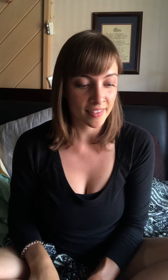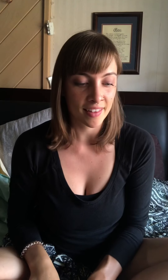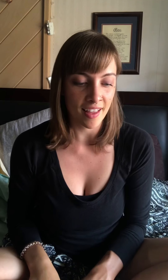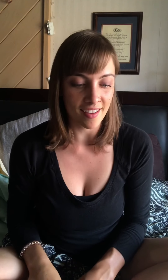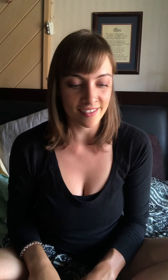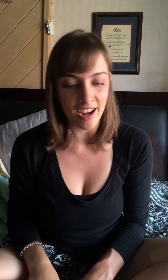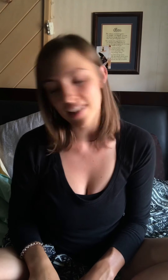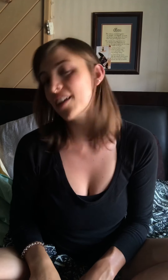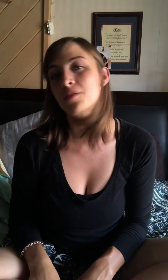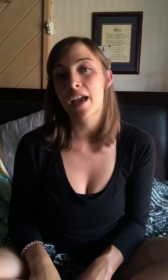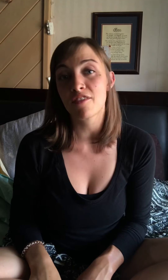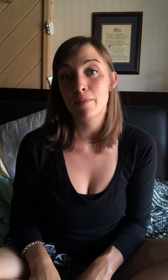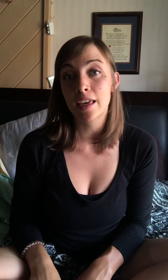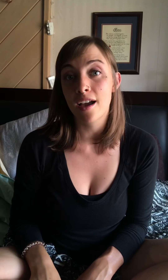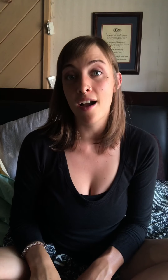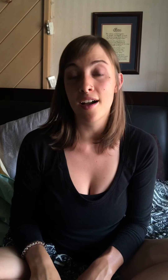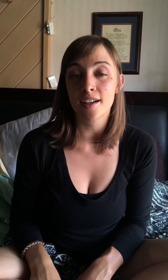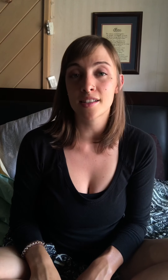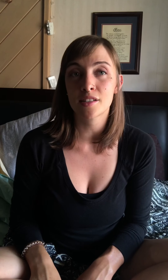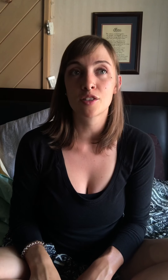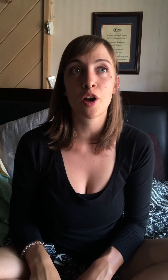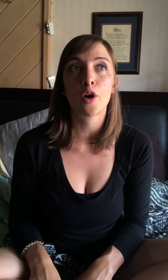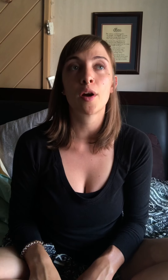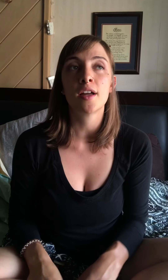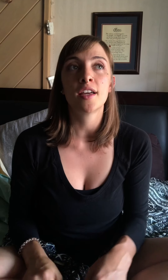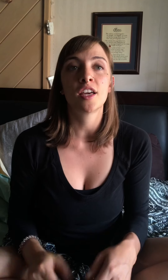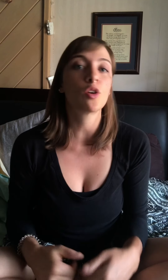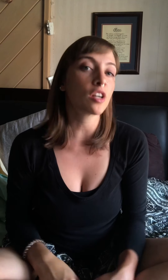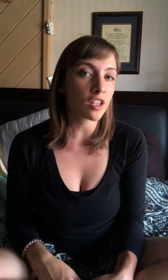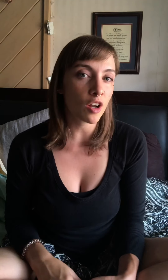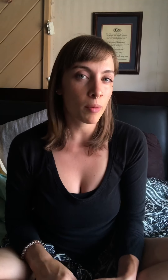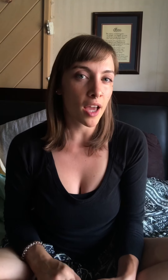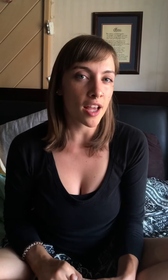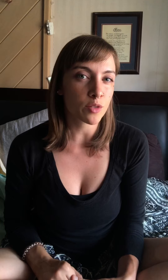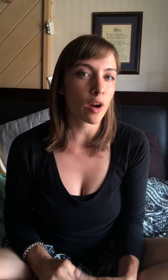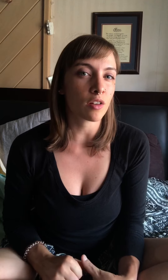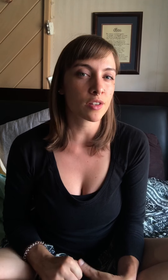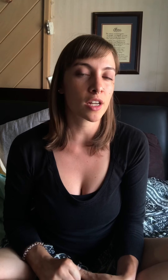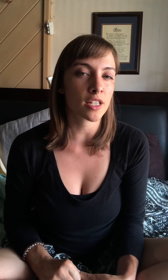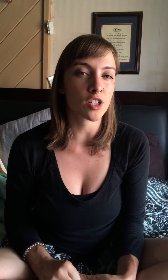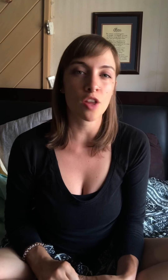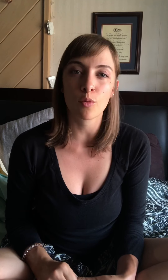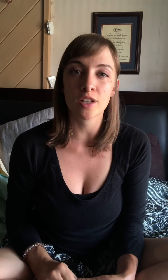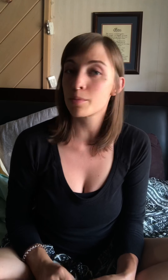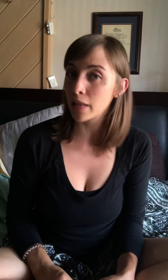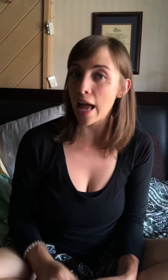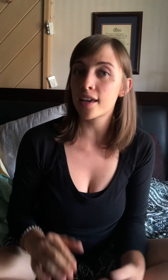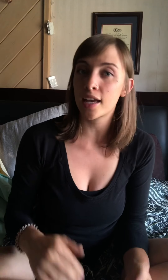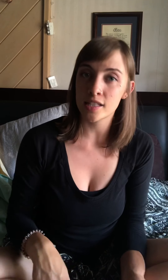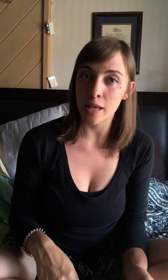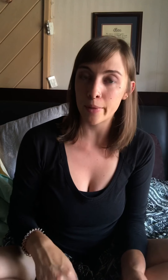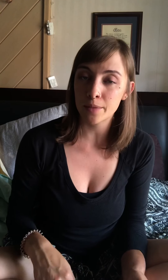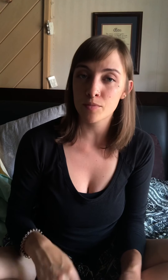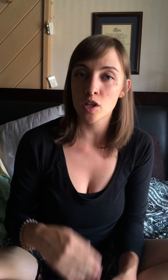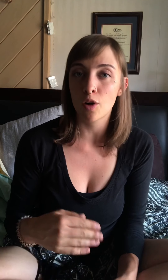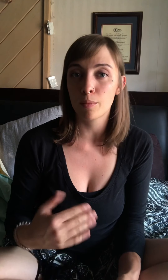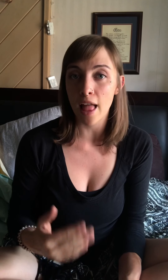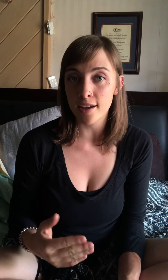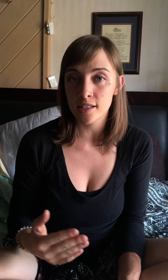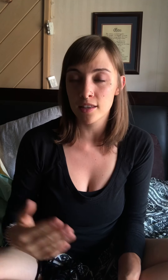All right, next we have because. So in order to know because, we're also going to touch on the words black and summer. So black is in the